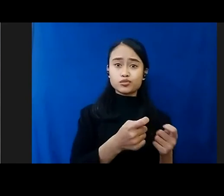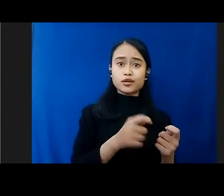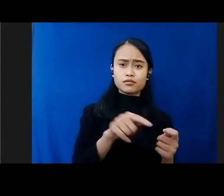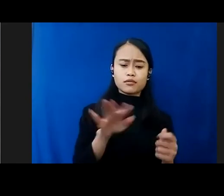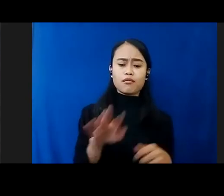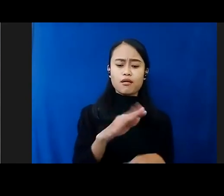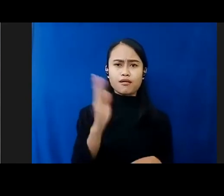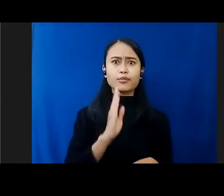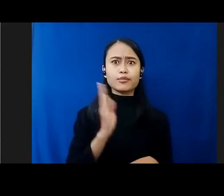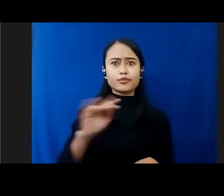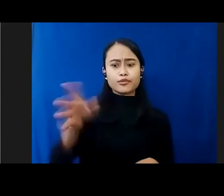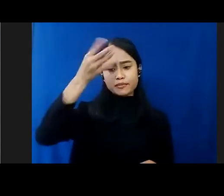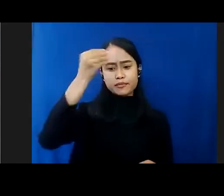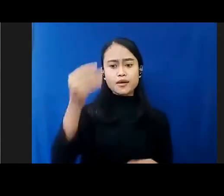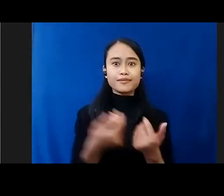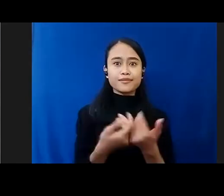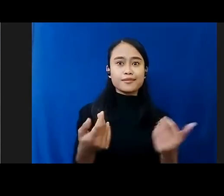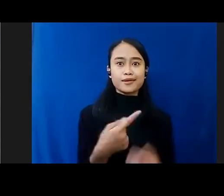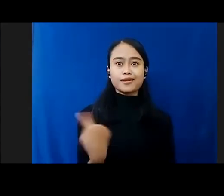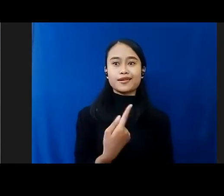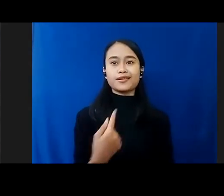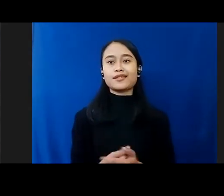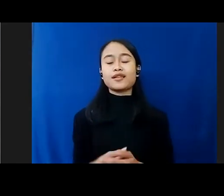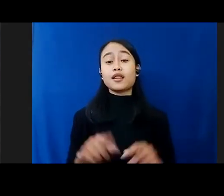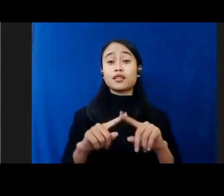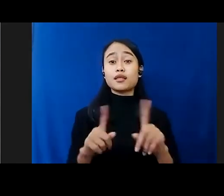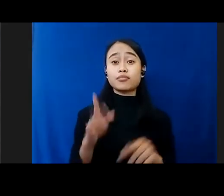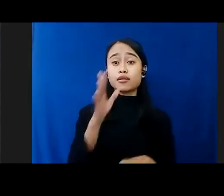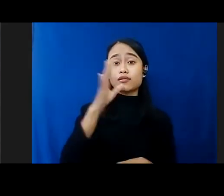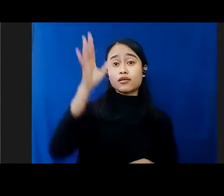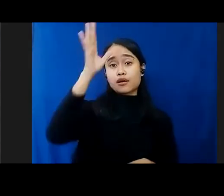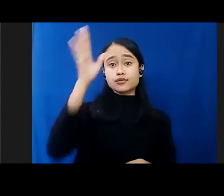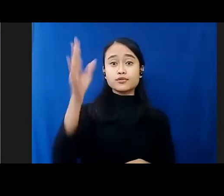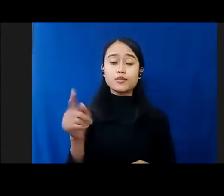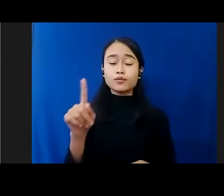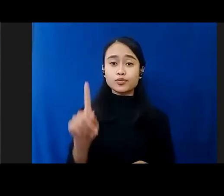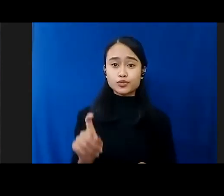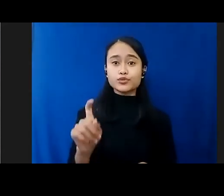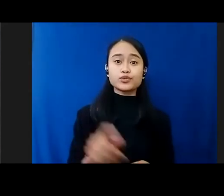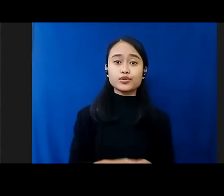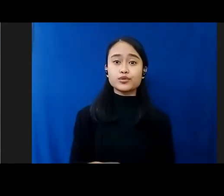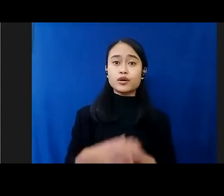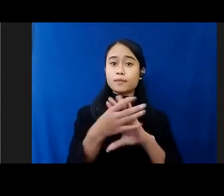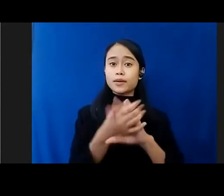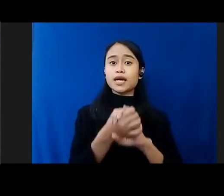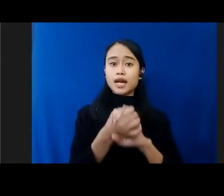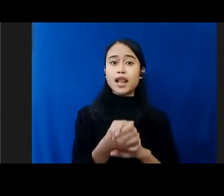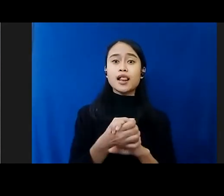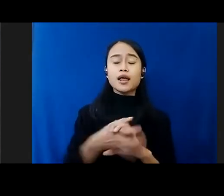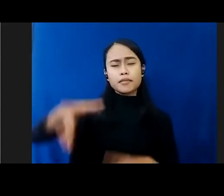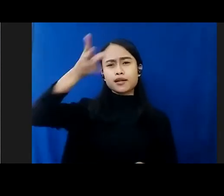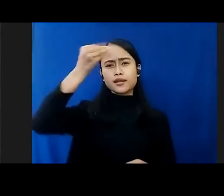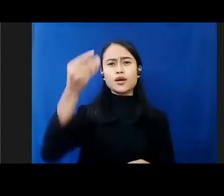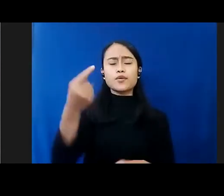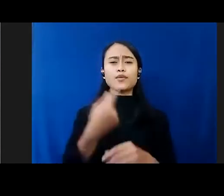Do Need Some Basic Digital Literacy Especially In Some Of The Countries Where Technology Is Reasonably New Or